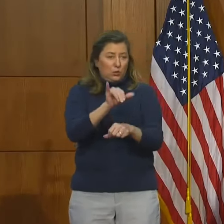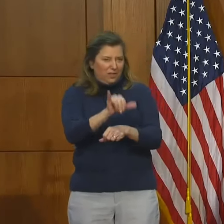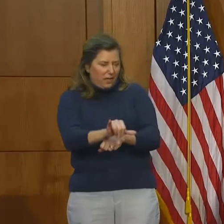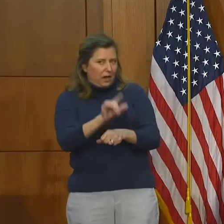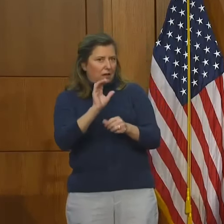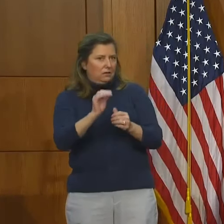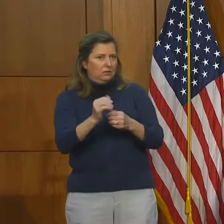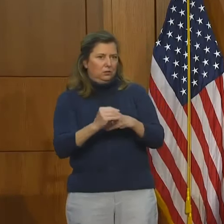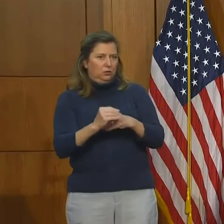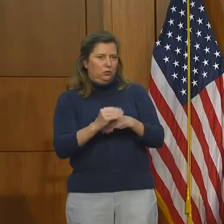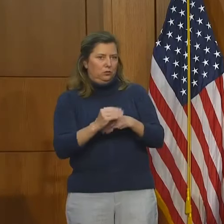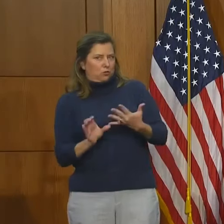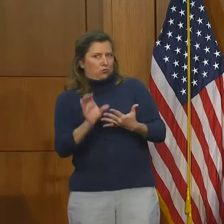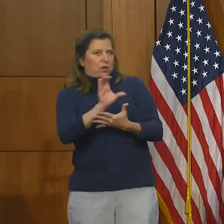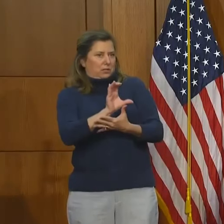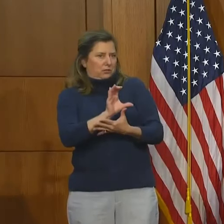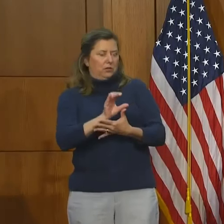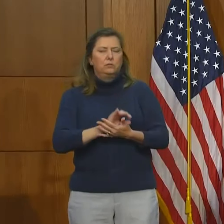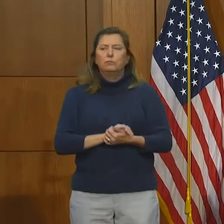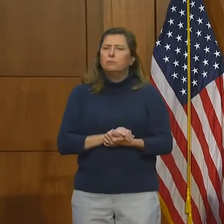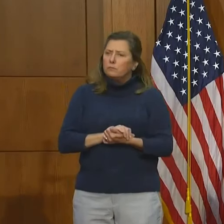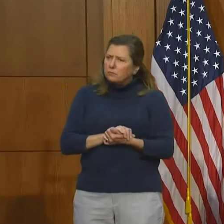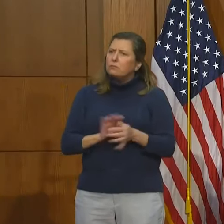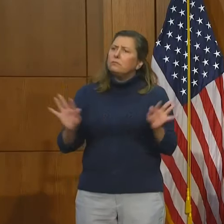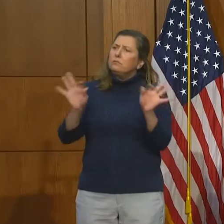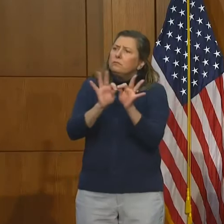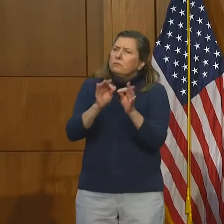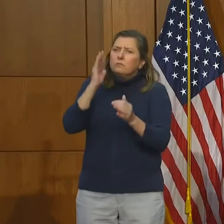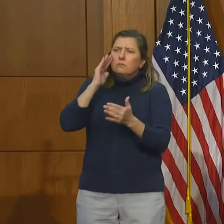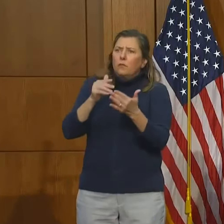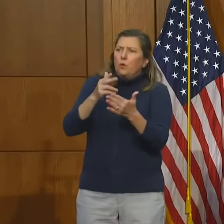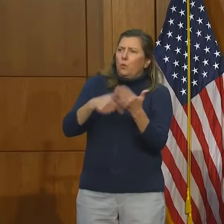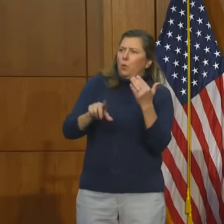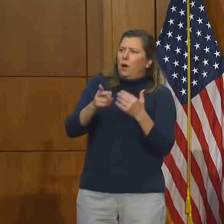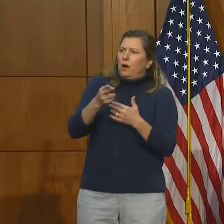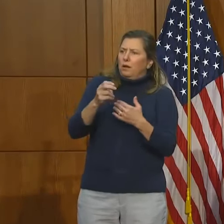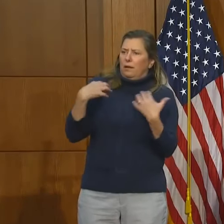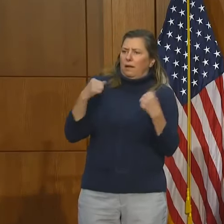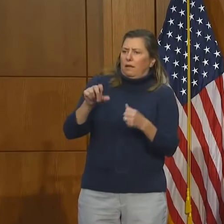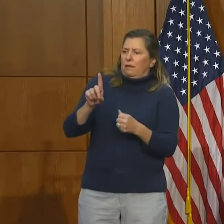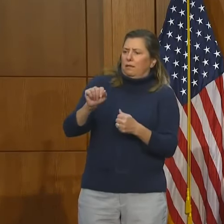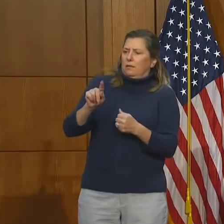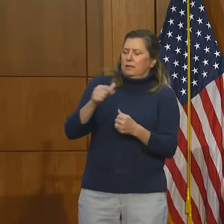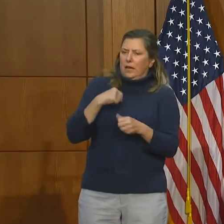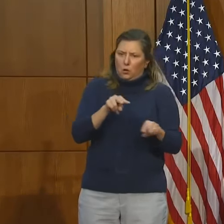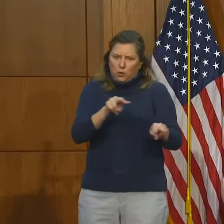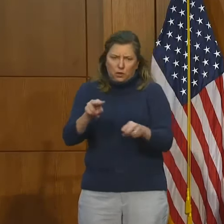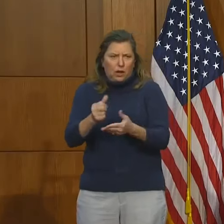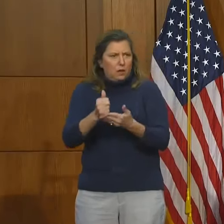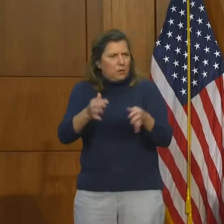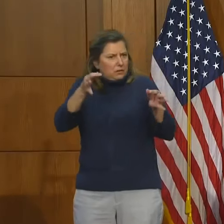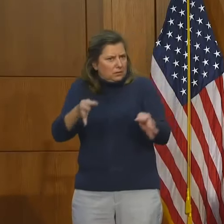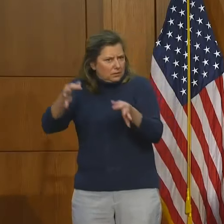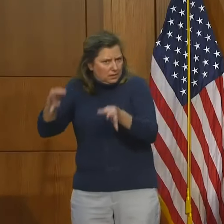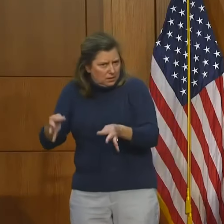criteria. First, I want Virginians to see what health data we're looking at to make these